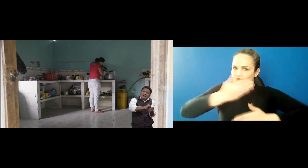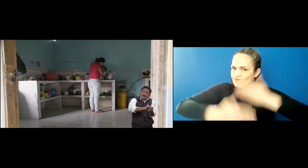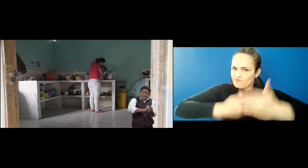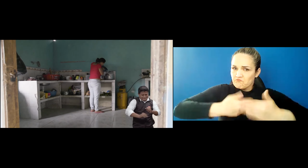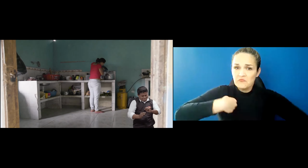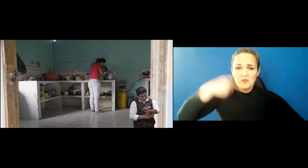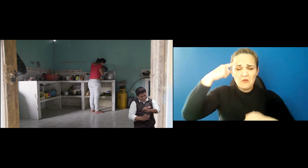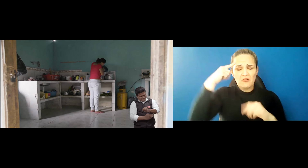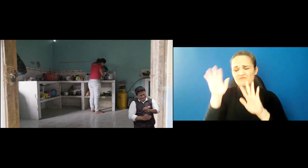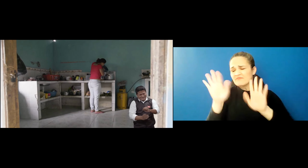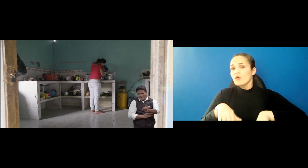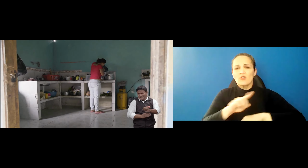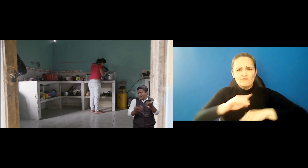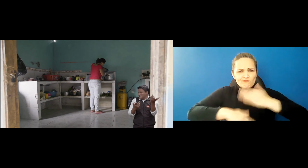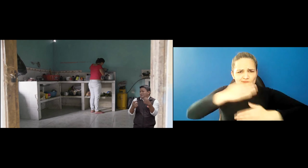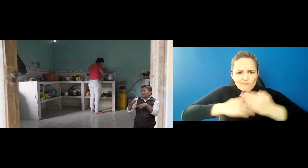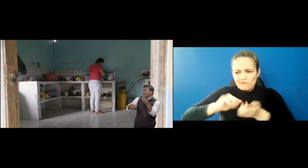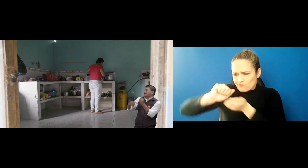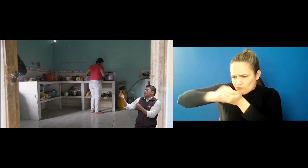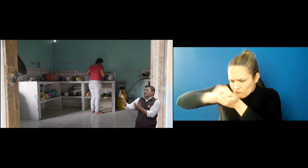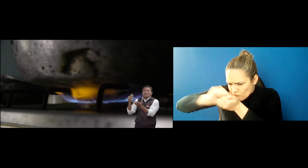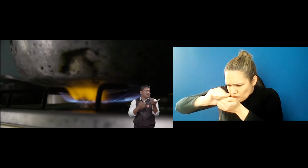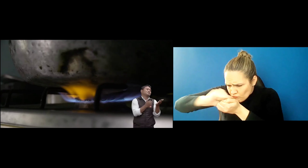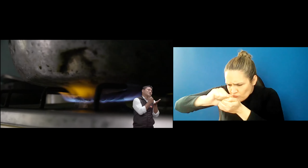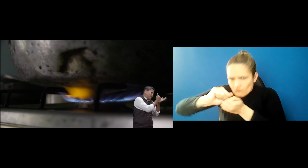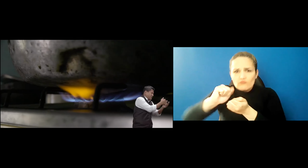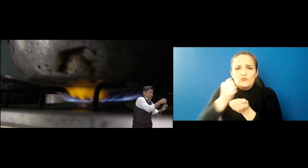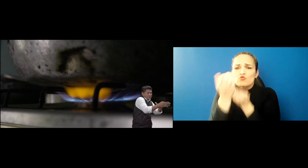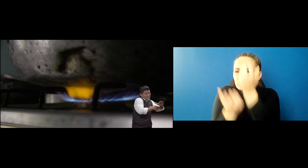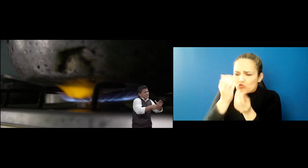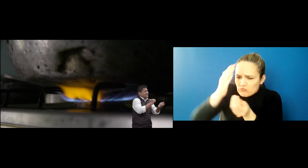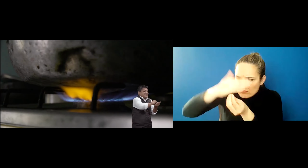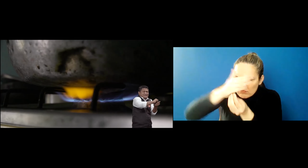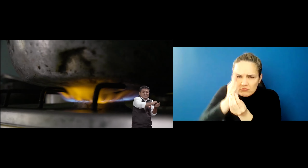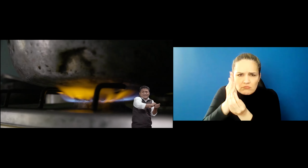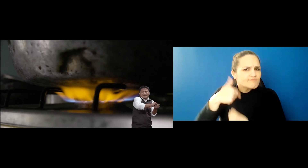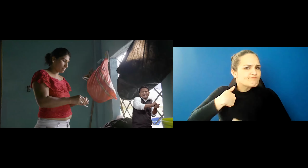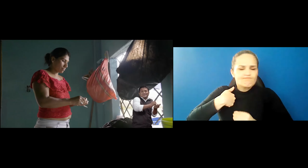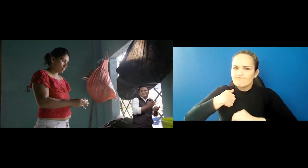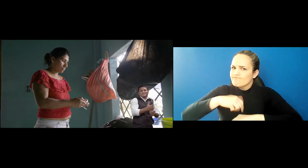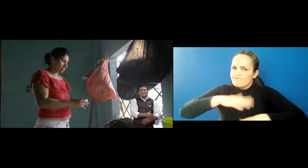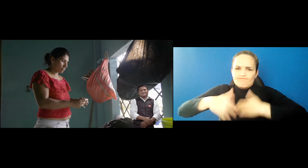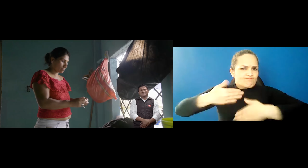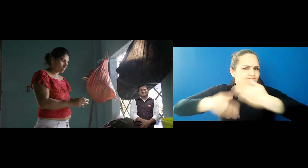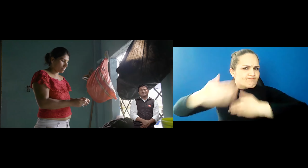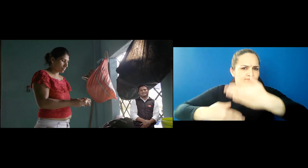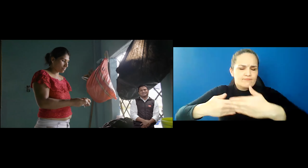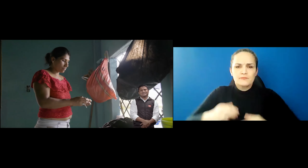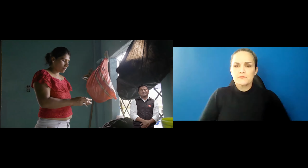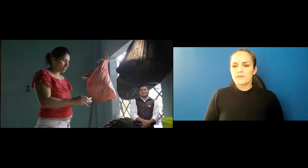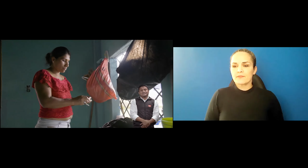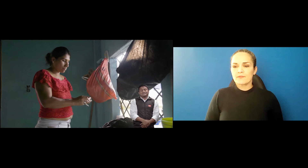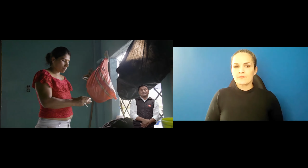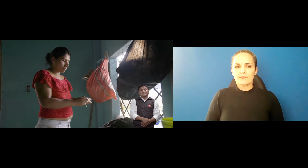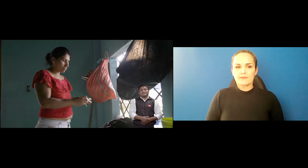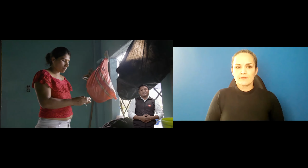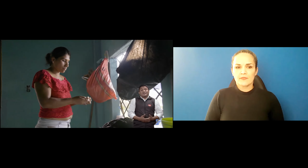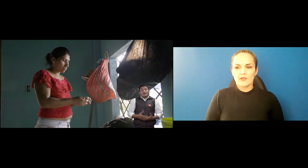his abilities. I never gave up. I continued working. I would cook